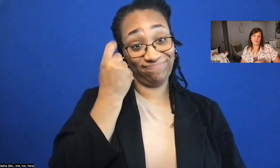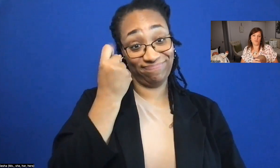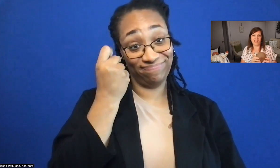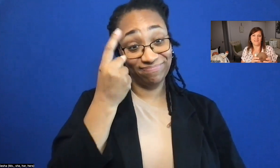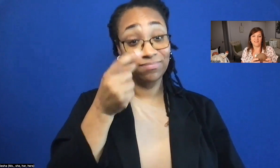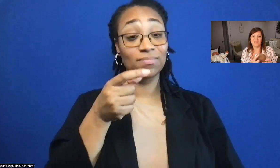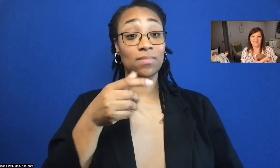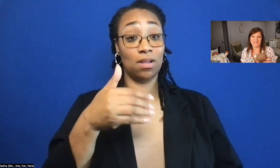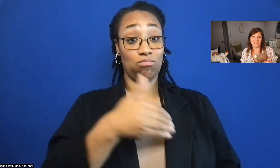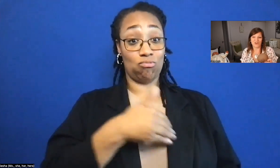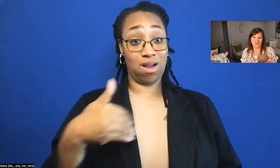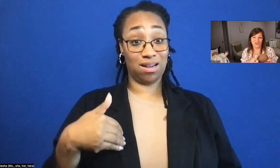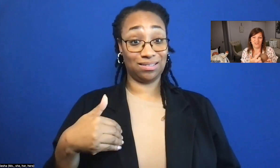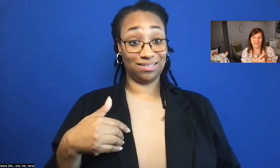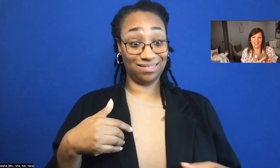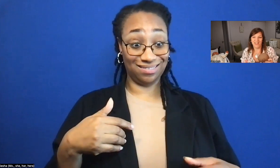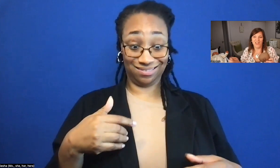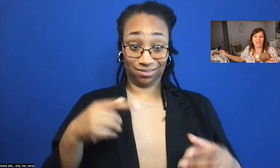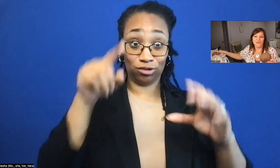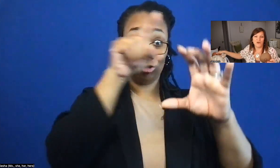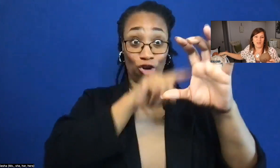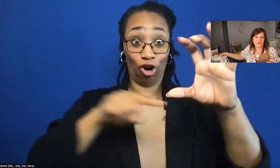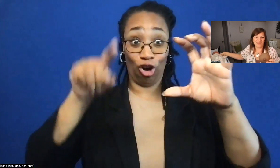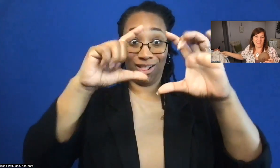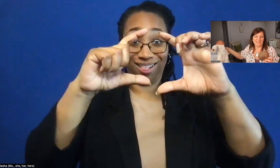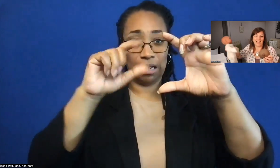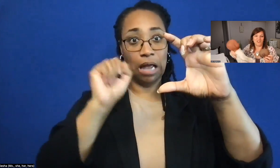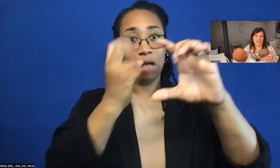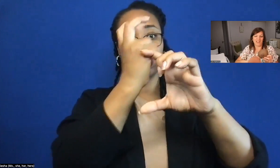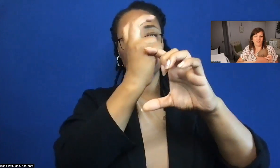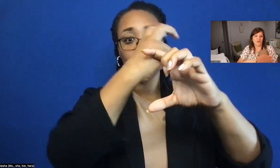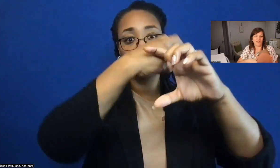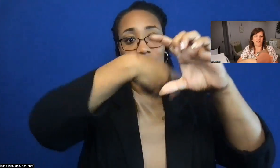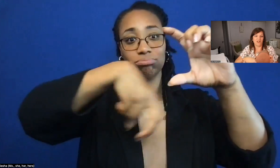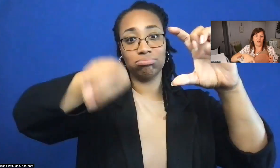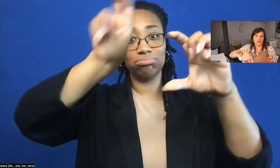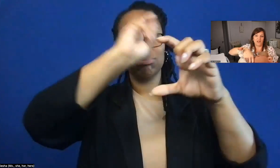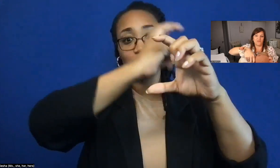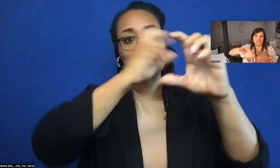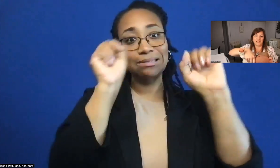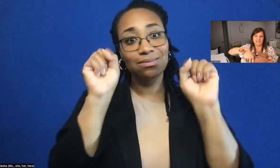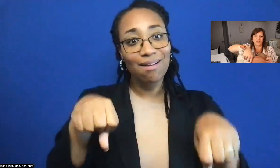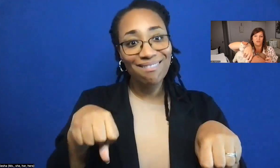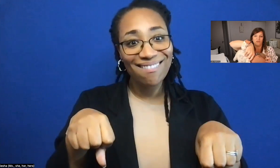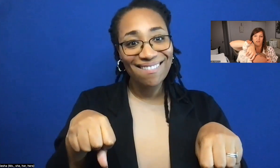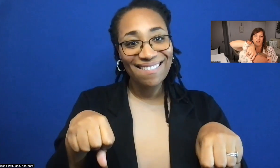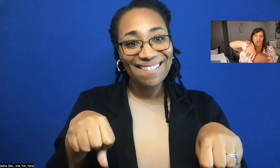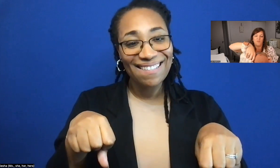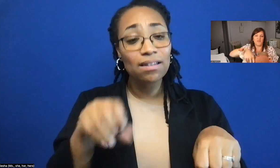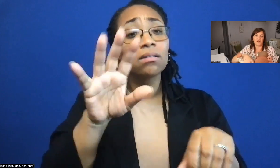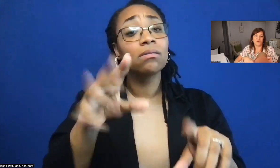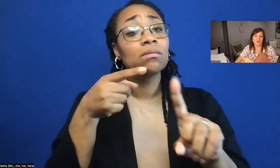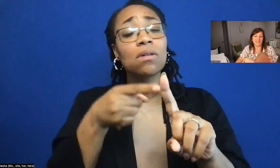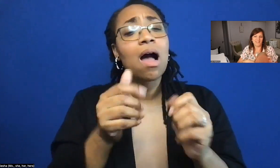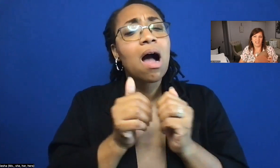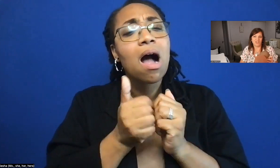The breast is a circle. Your baby can latch anywhere around that circle, but